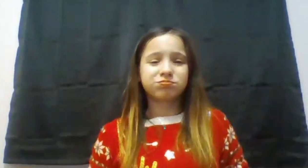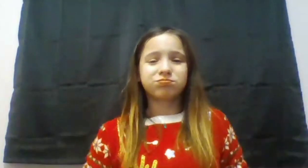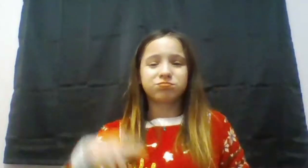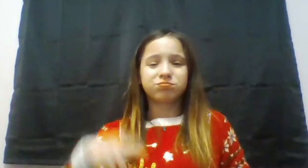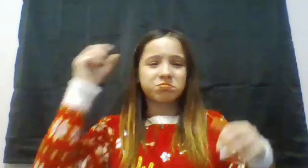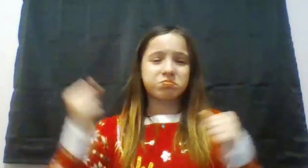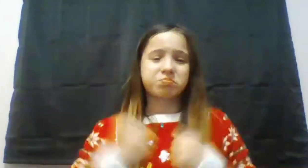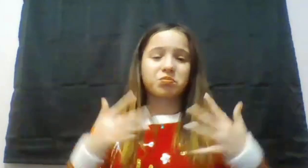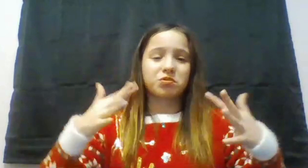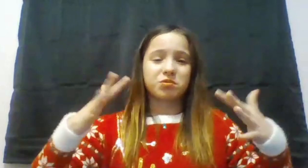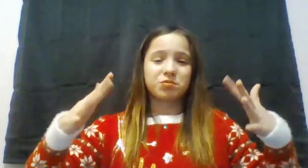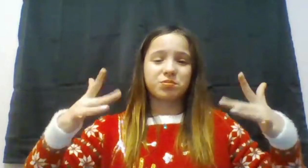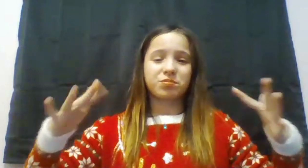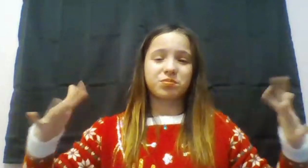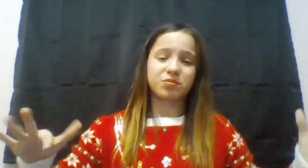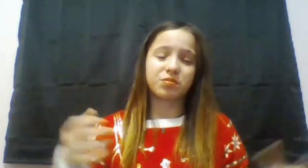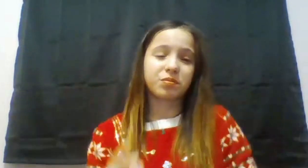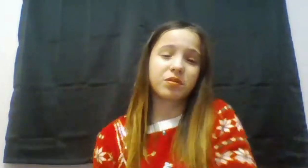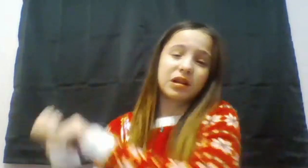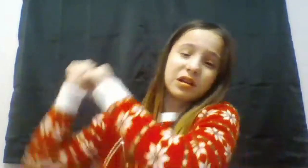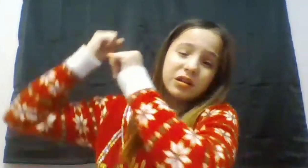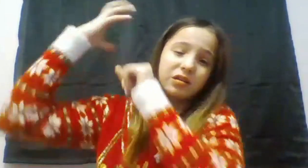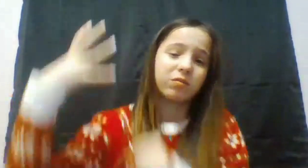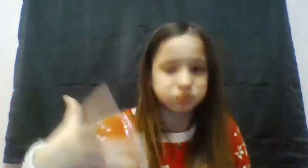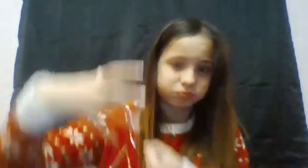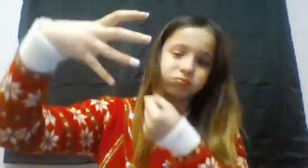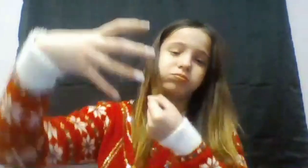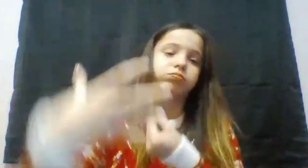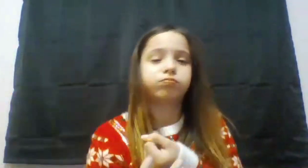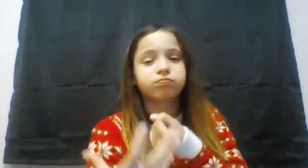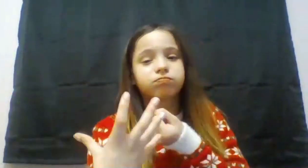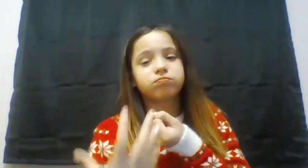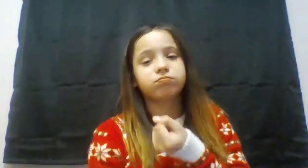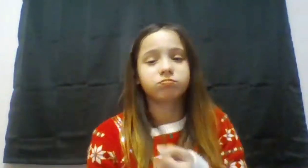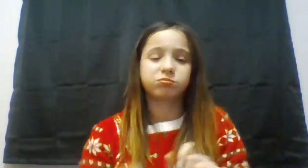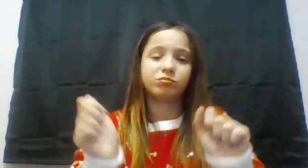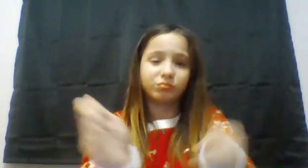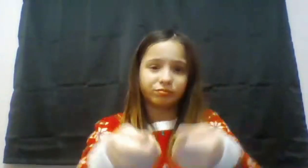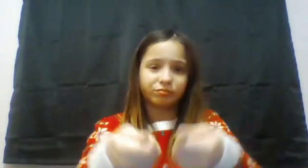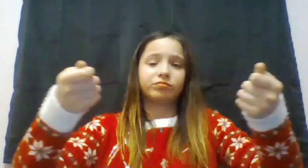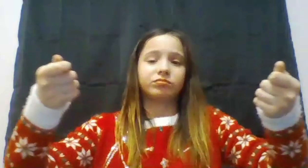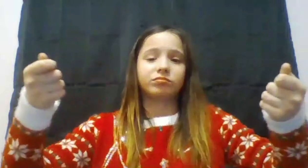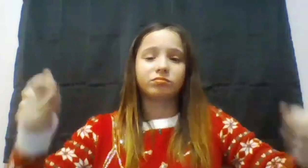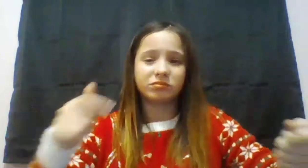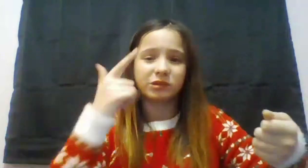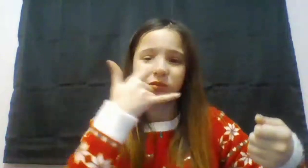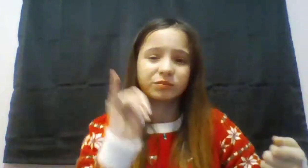foot, and his clothes were all tarnished with ashes and soot. A bundle of toys he had flung on his back,